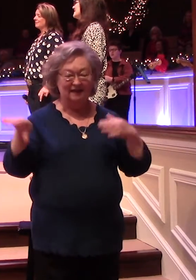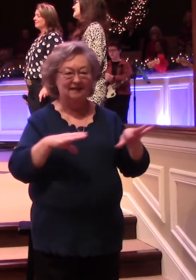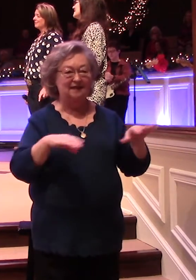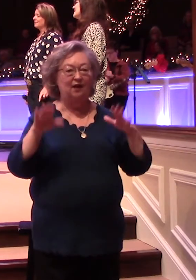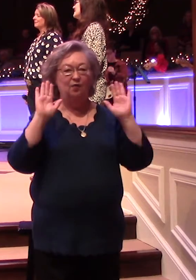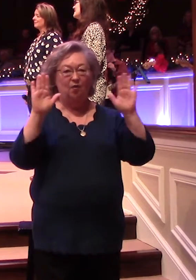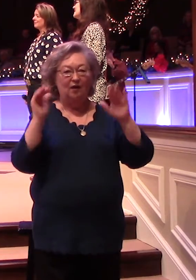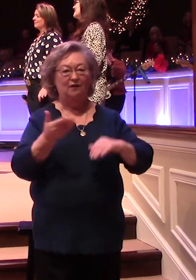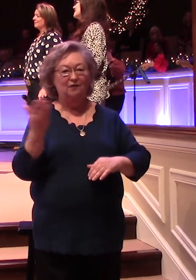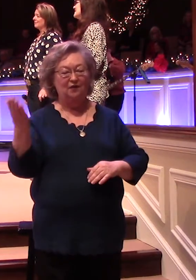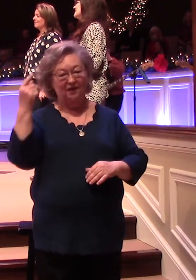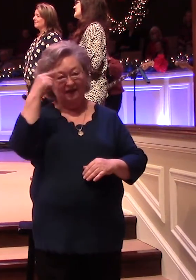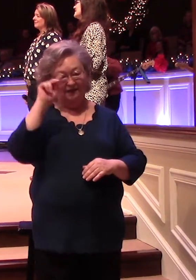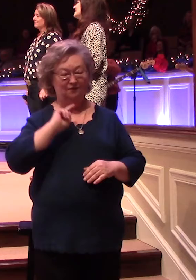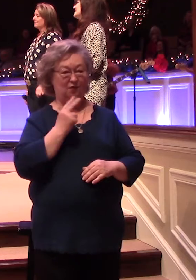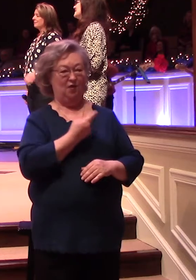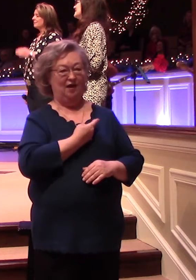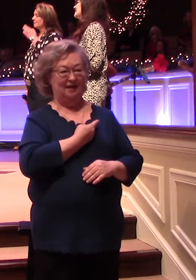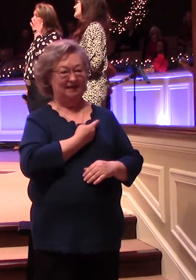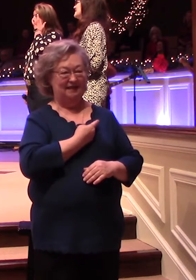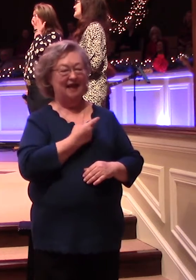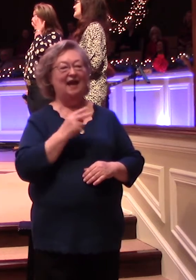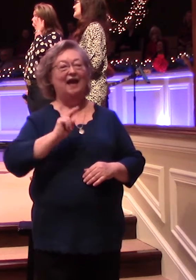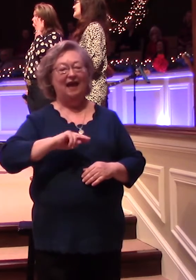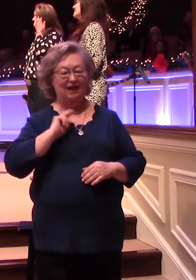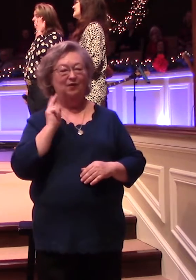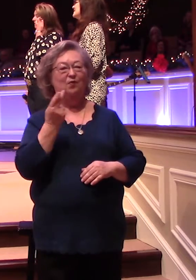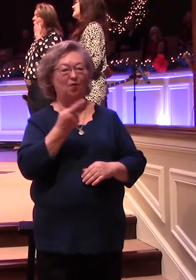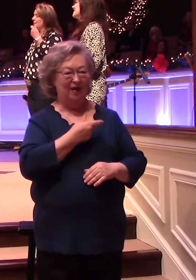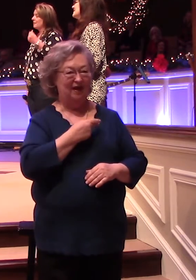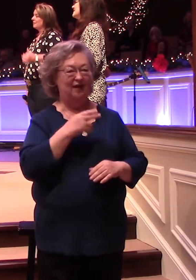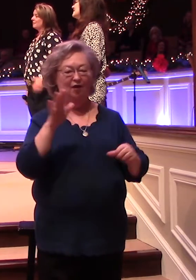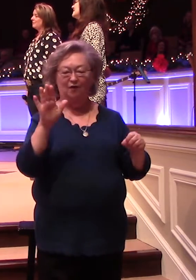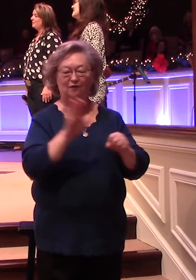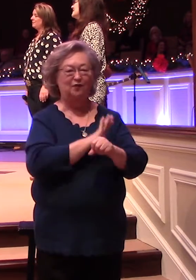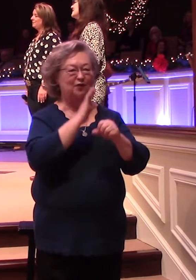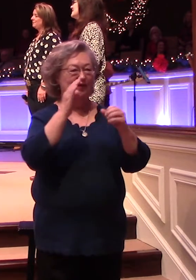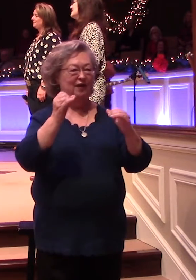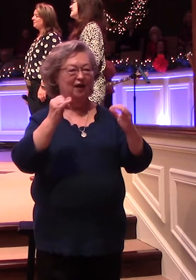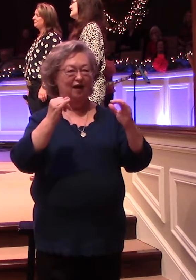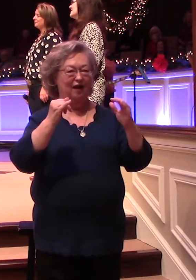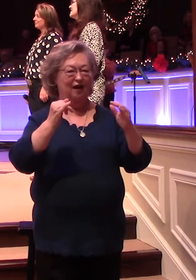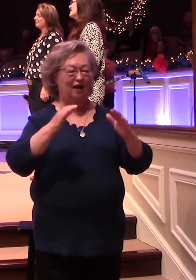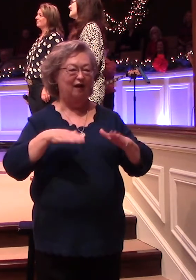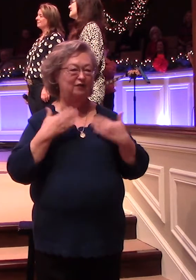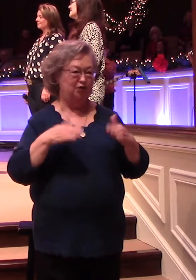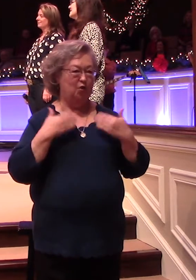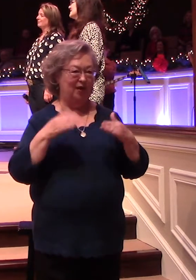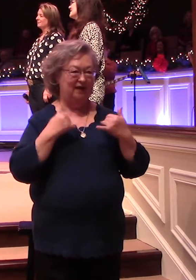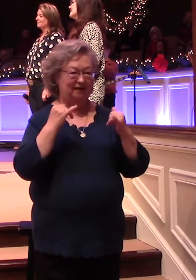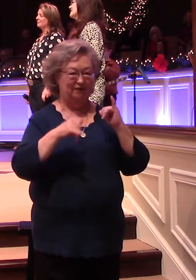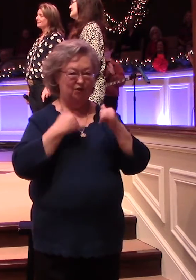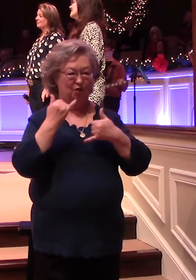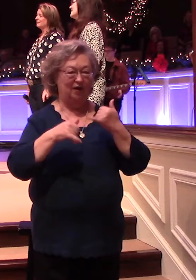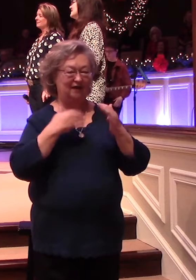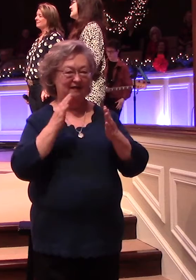us. And we were joyful. So this morning, we come with a joyful heart, ready to celebrate and give God what he deserves this morning, to praise